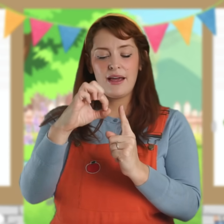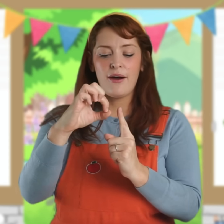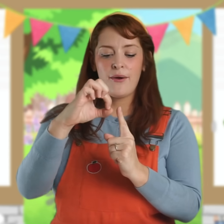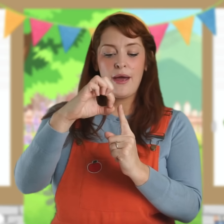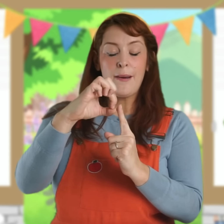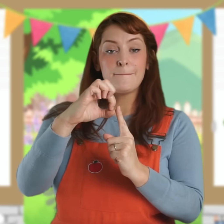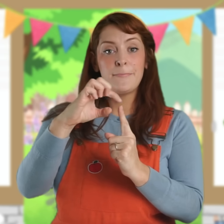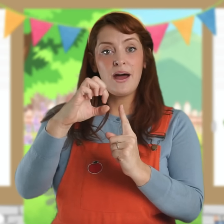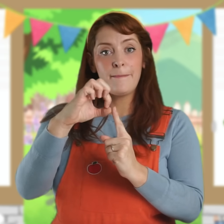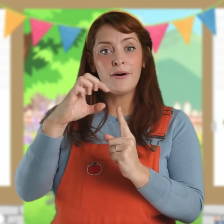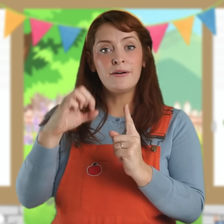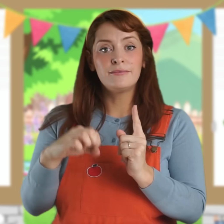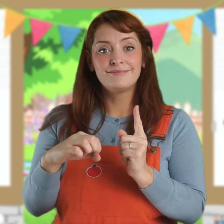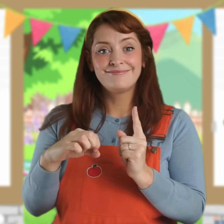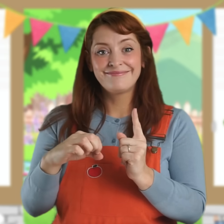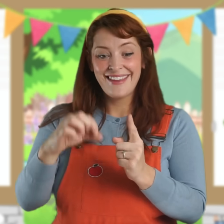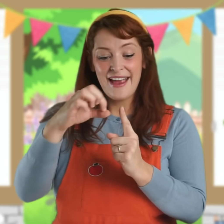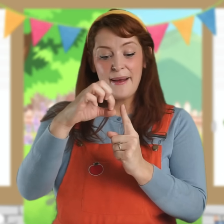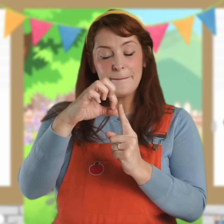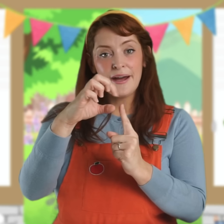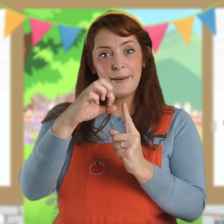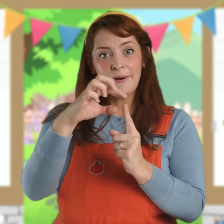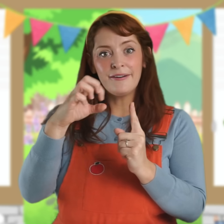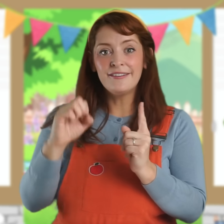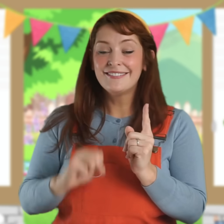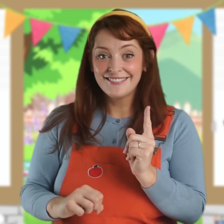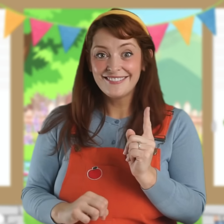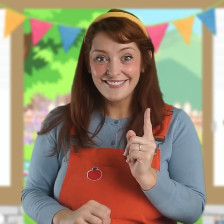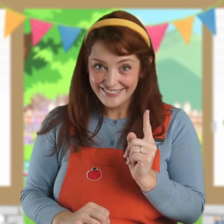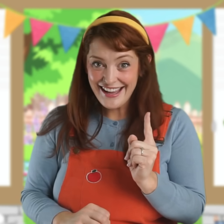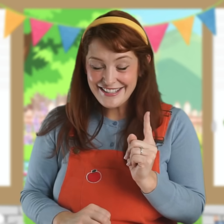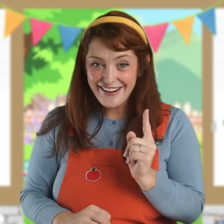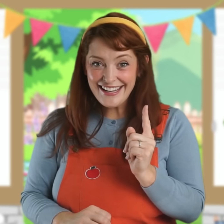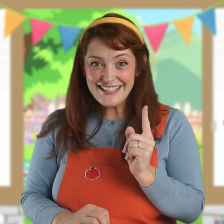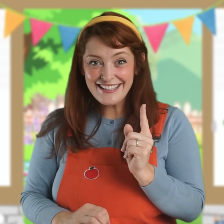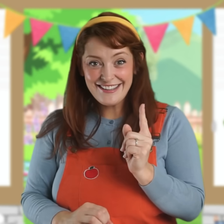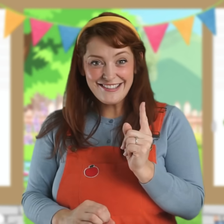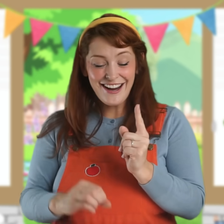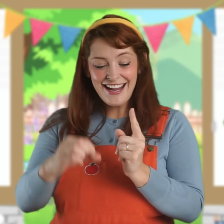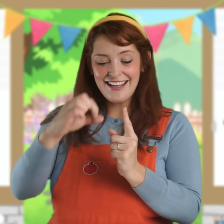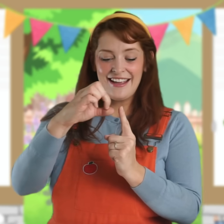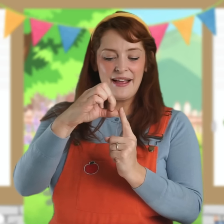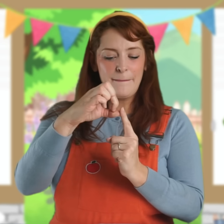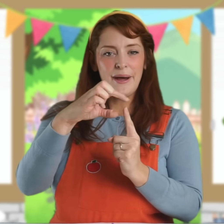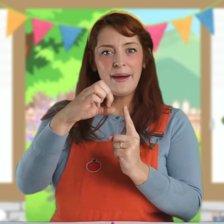go purple, purple. That's right. Can you try?